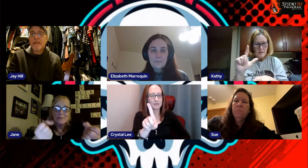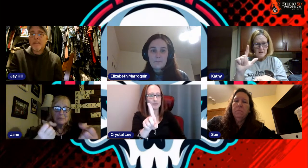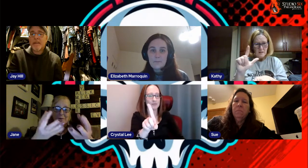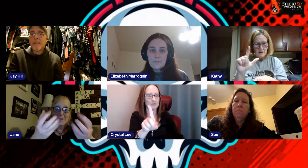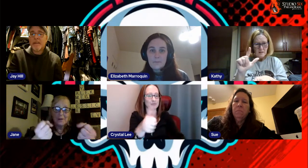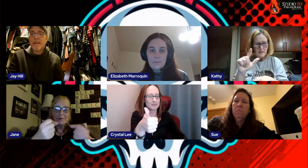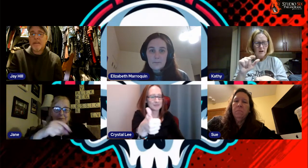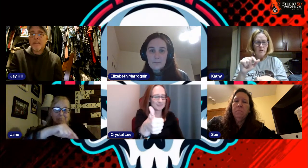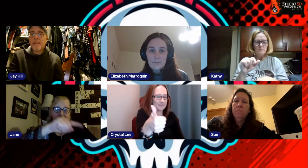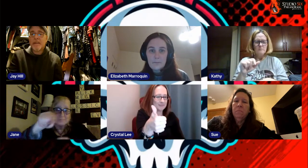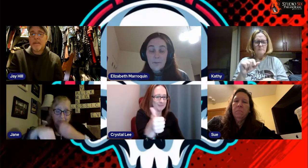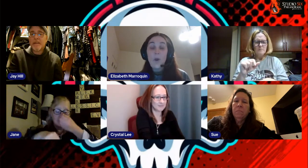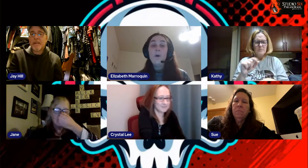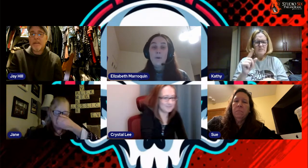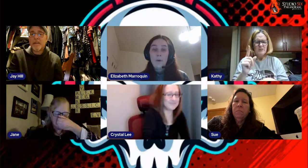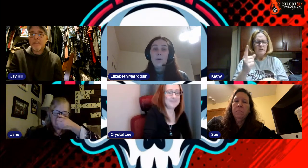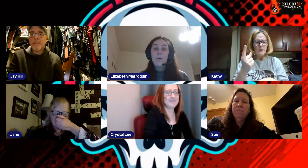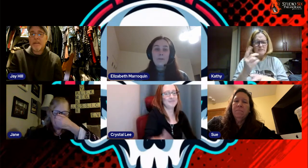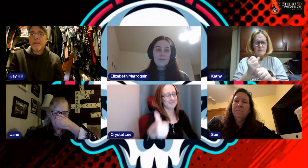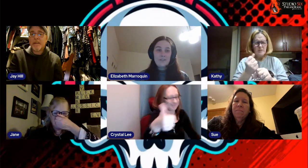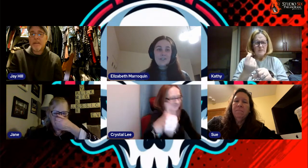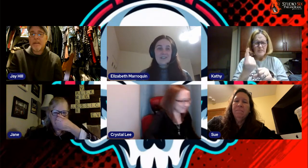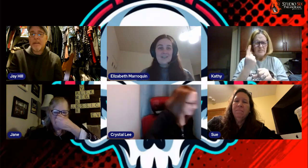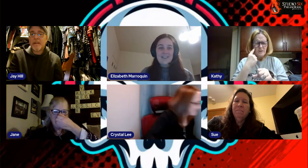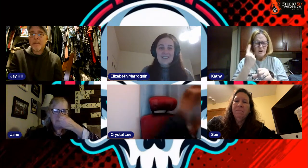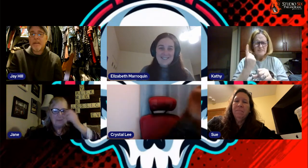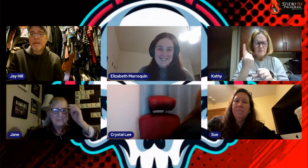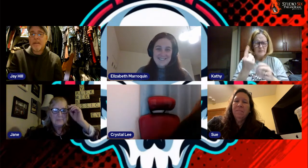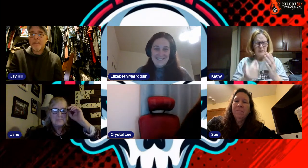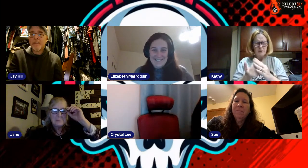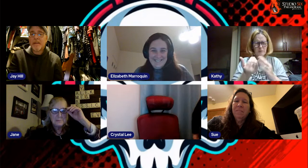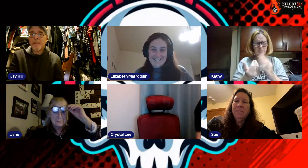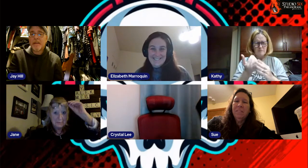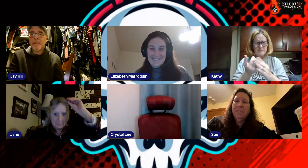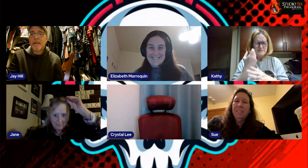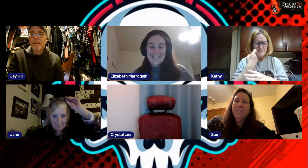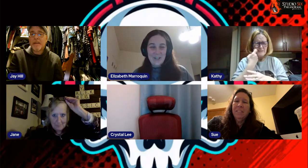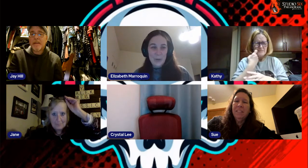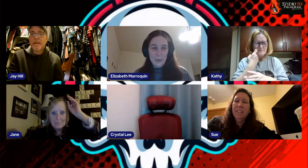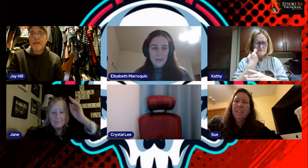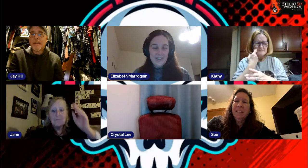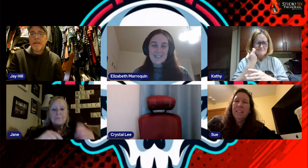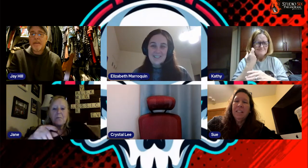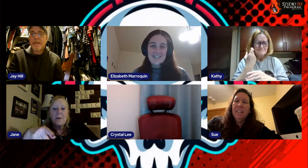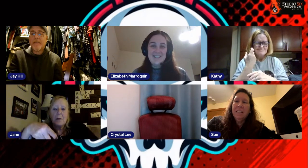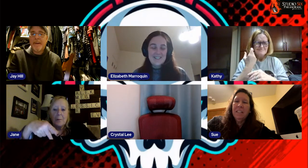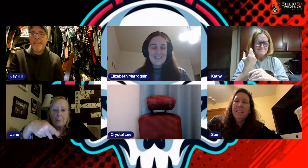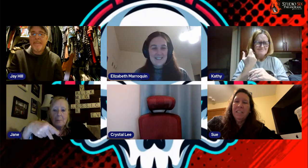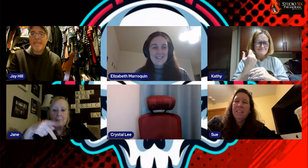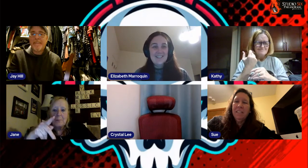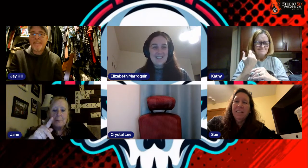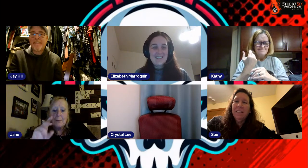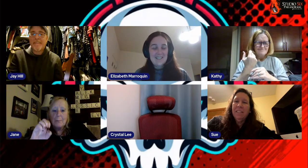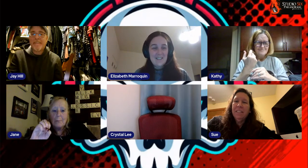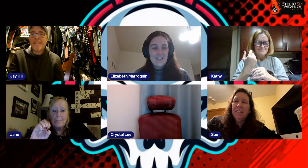bell. Oh. It's gonna go get something. I think they got something new recently. Okay.